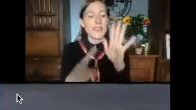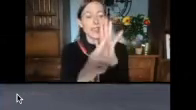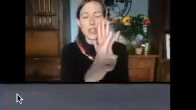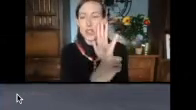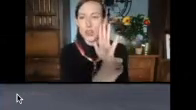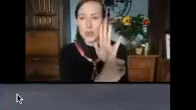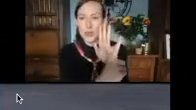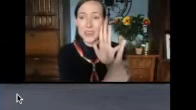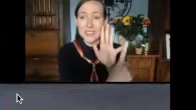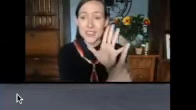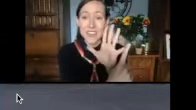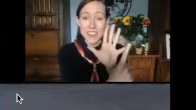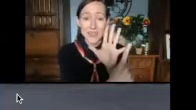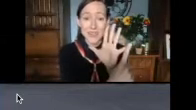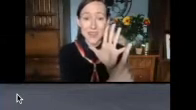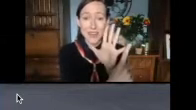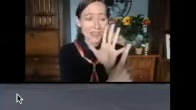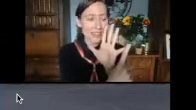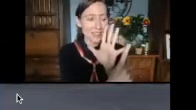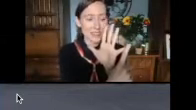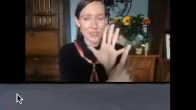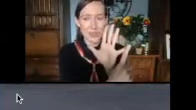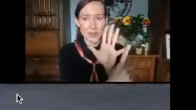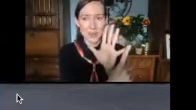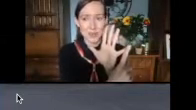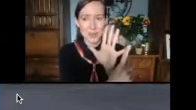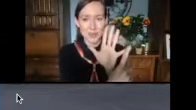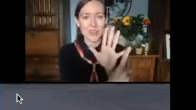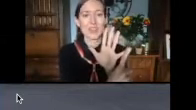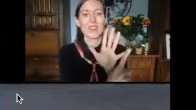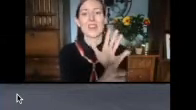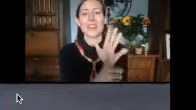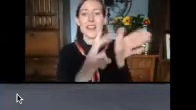And then U, that's our last vowel. U.